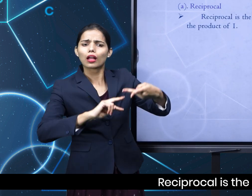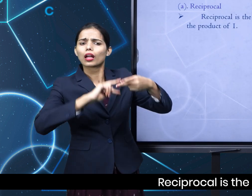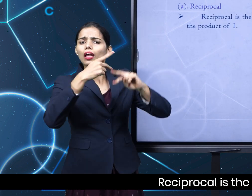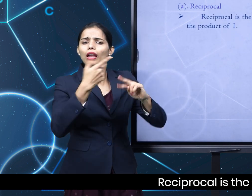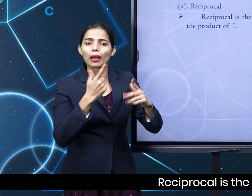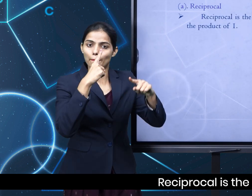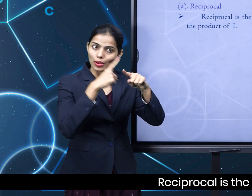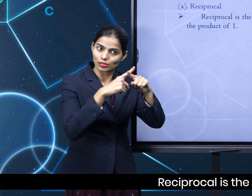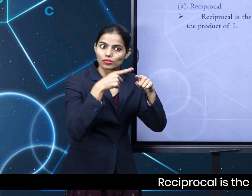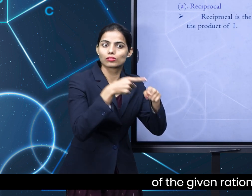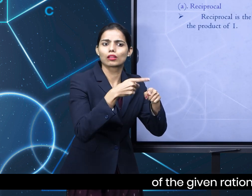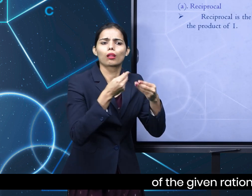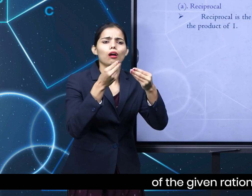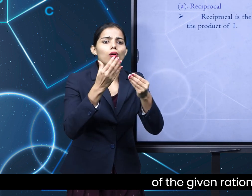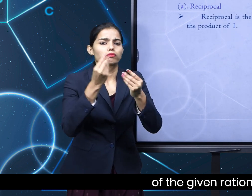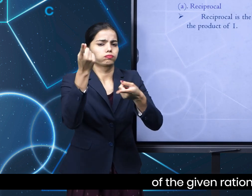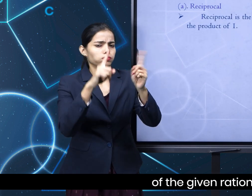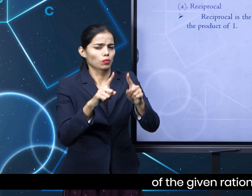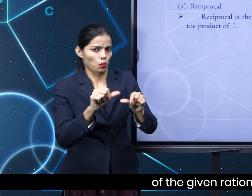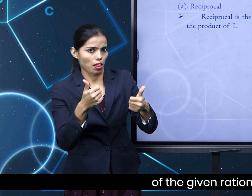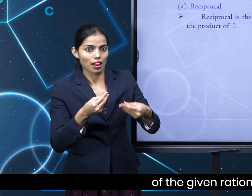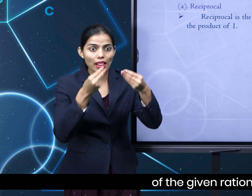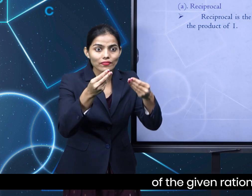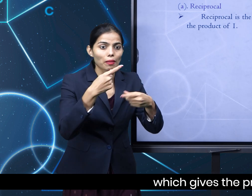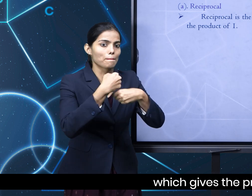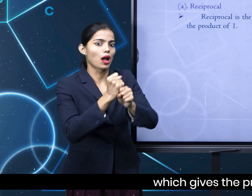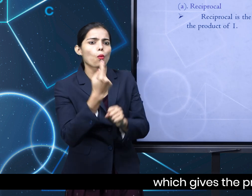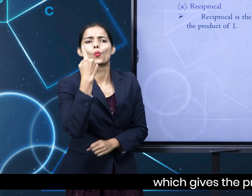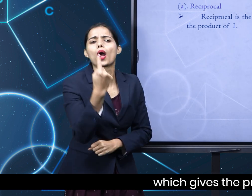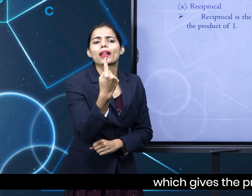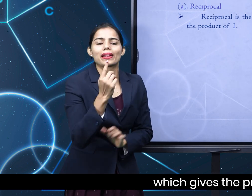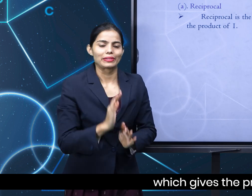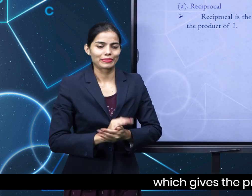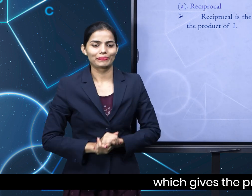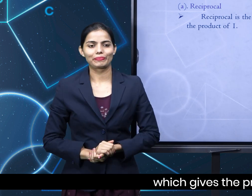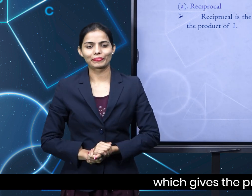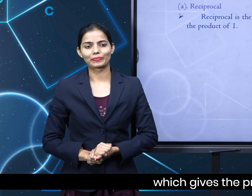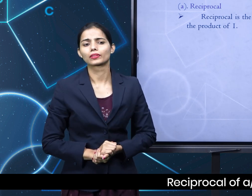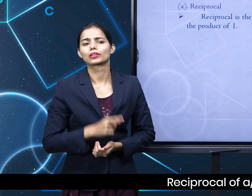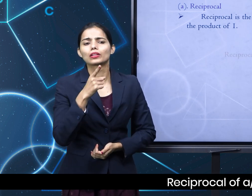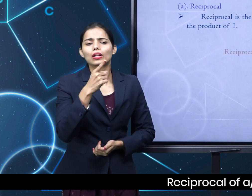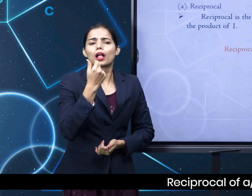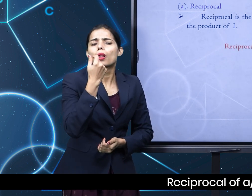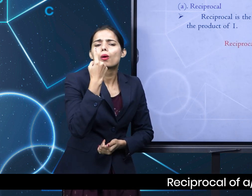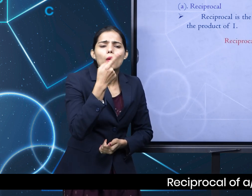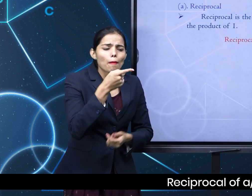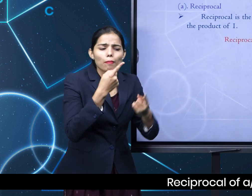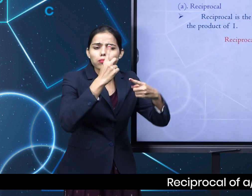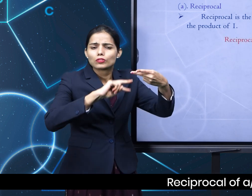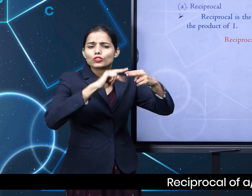Reciprocal is the multiplier of the given rational number which gives the product of 1. Reciprocal of A by